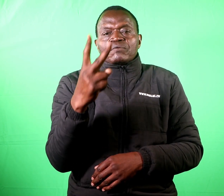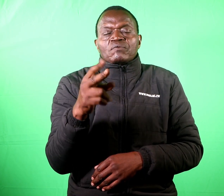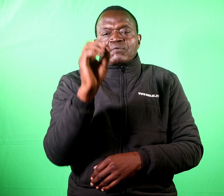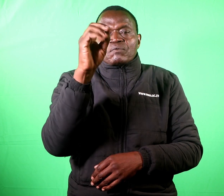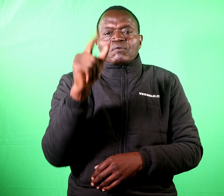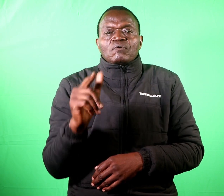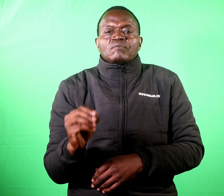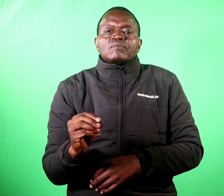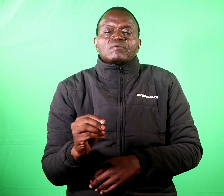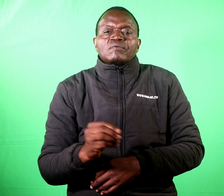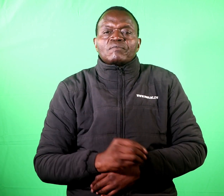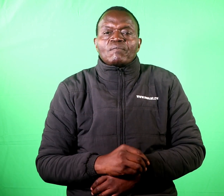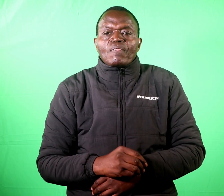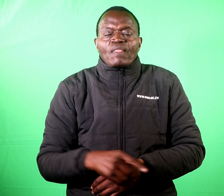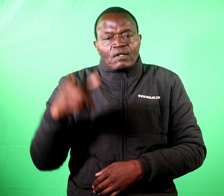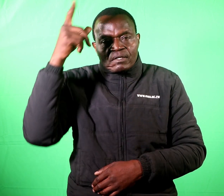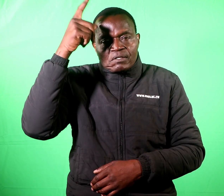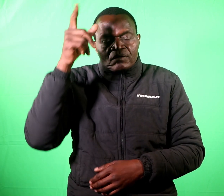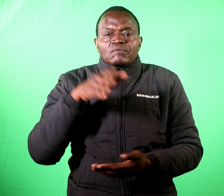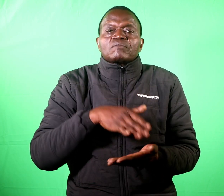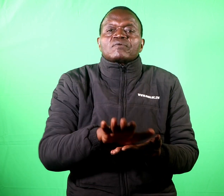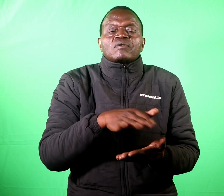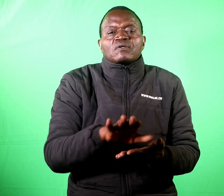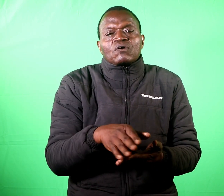1.2%, livestock production or sales